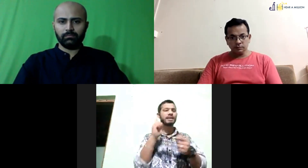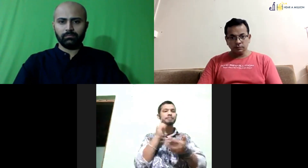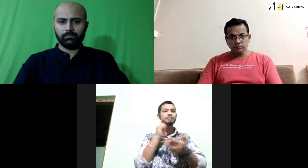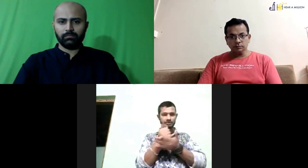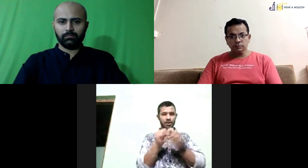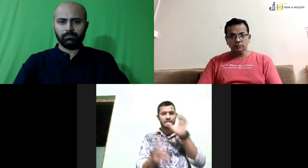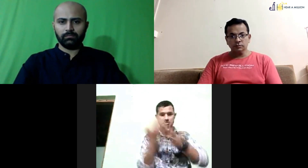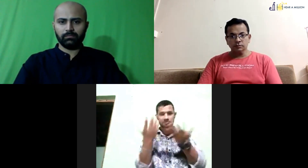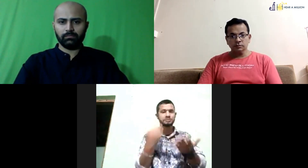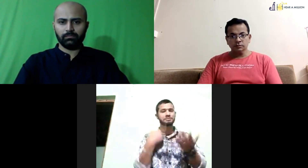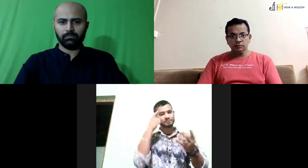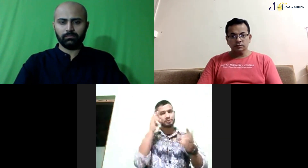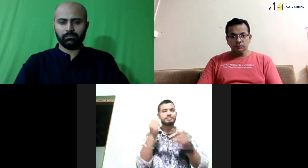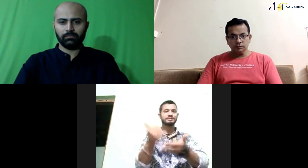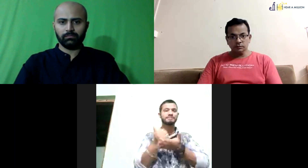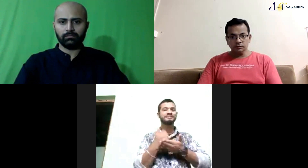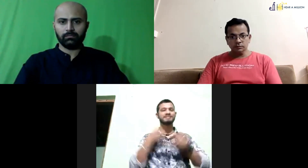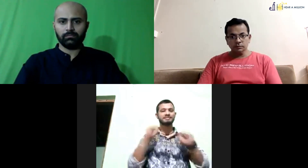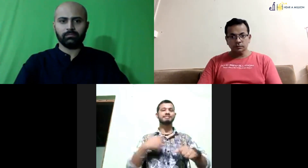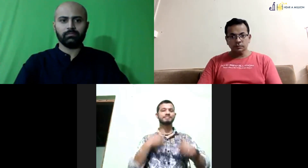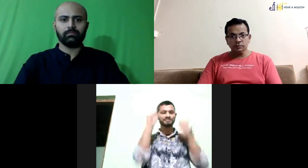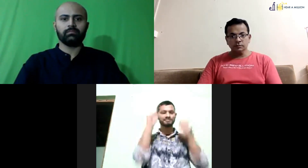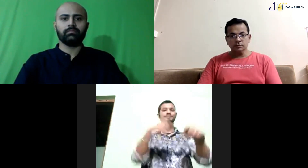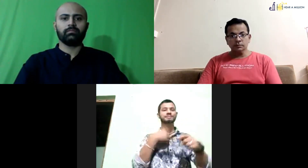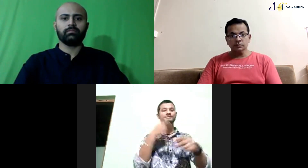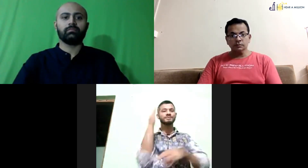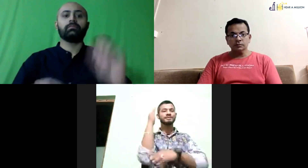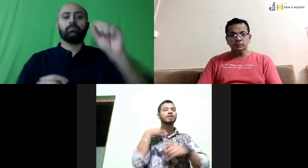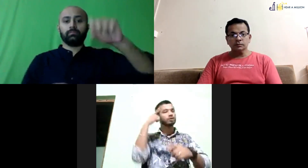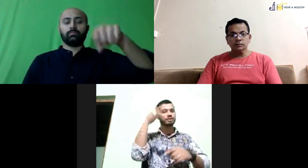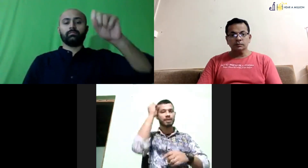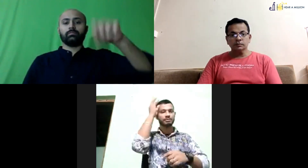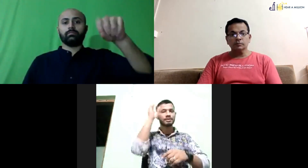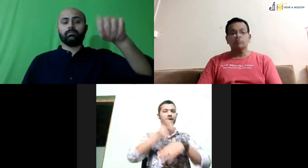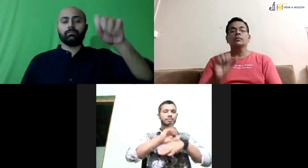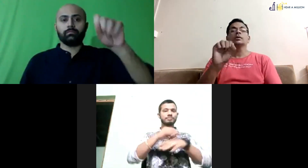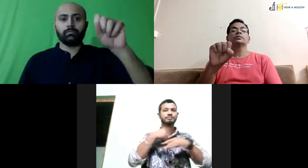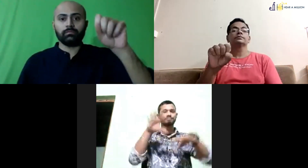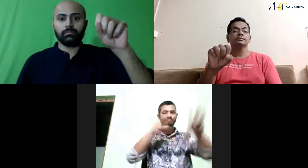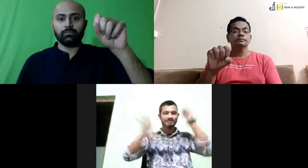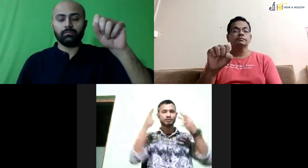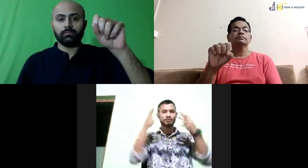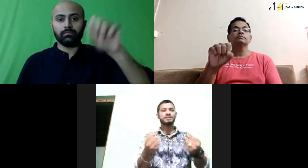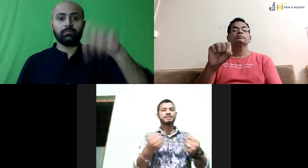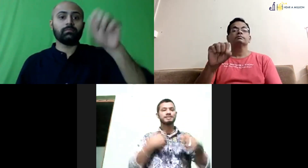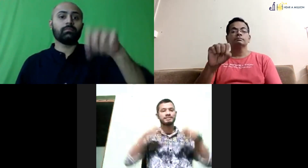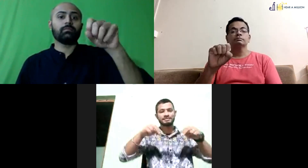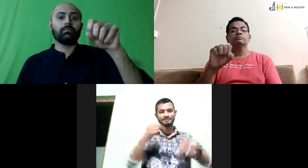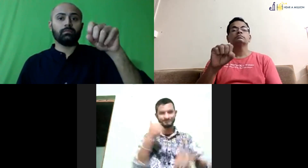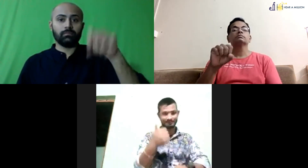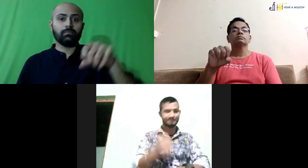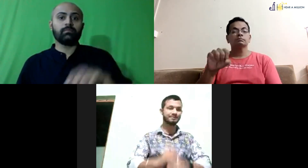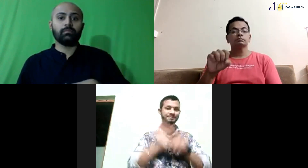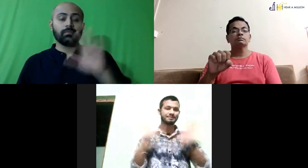So is it possible for association to help a disabled person who can't travel by themselves